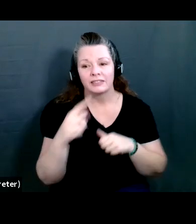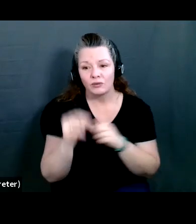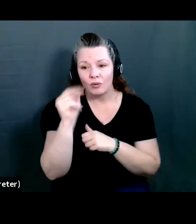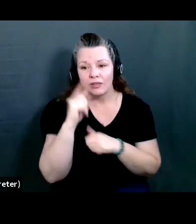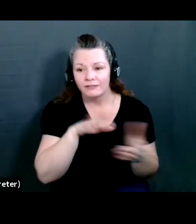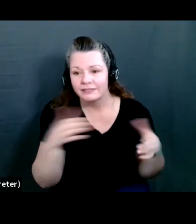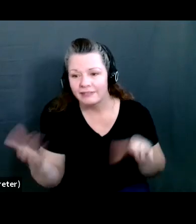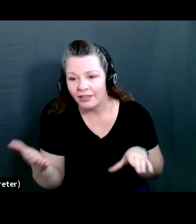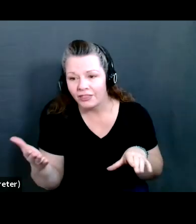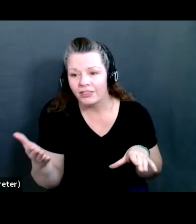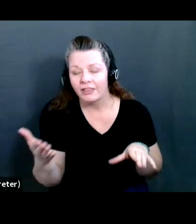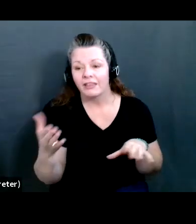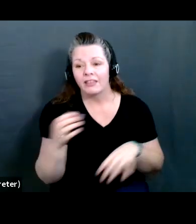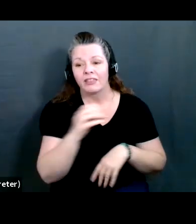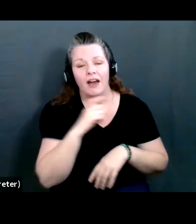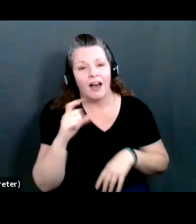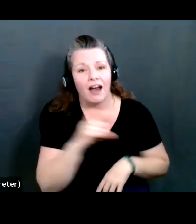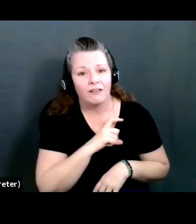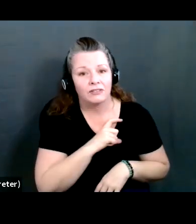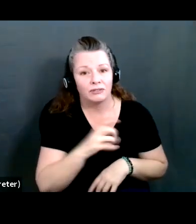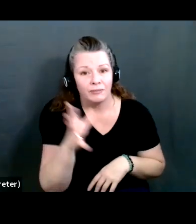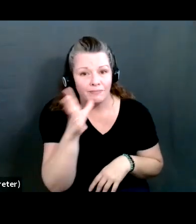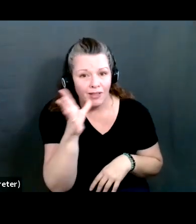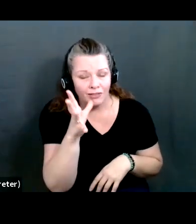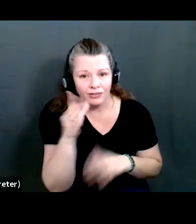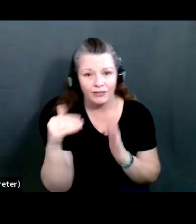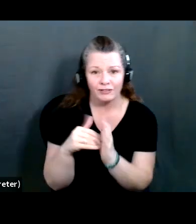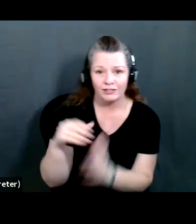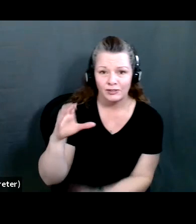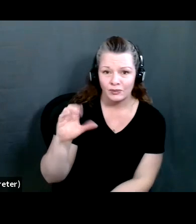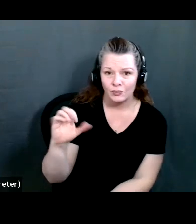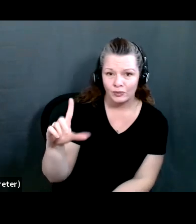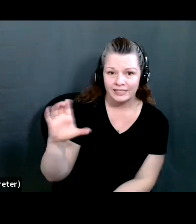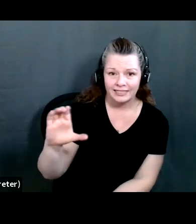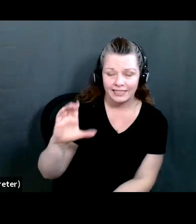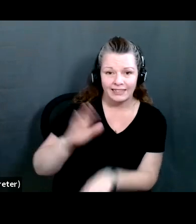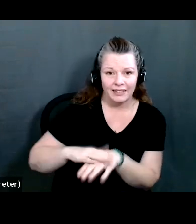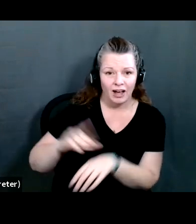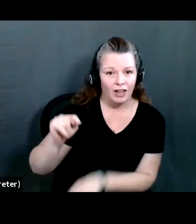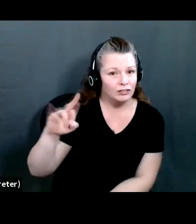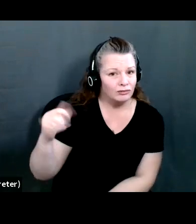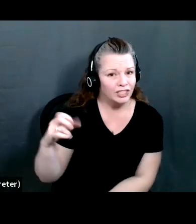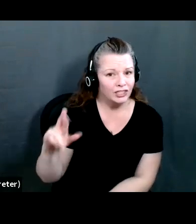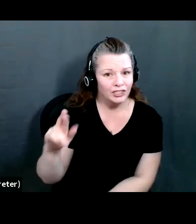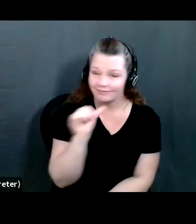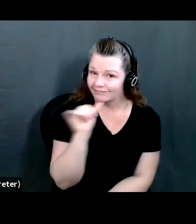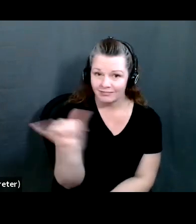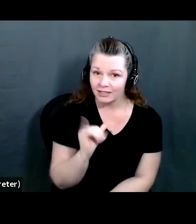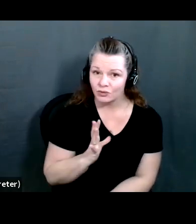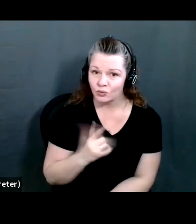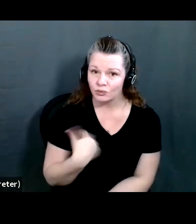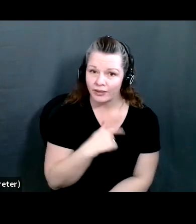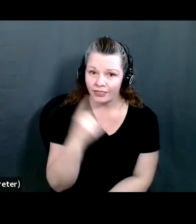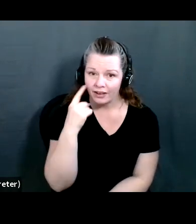the officer, mother, versus Cool C on the trigger, not as cool as we thought.